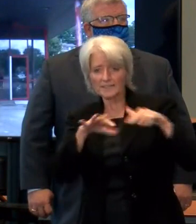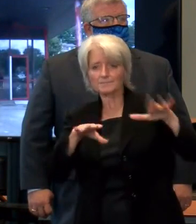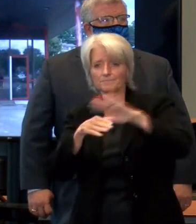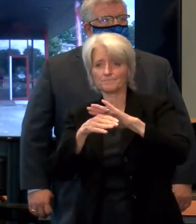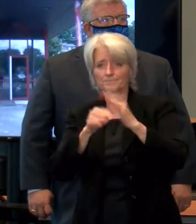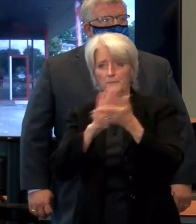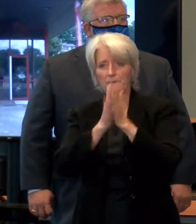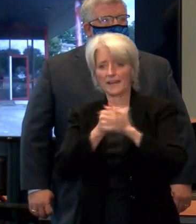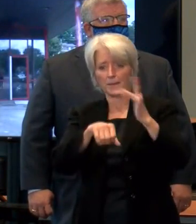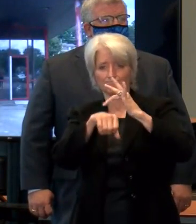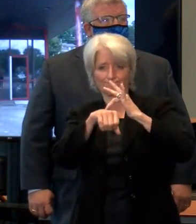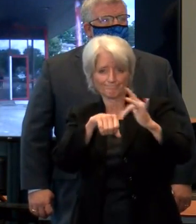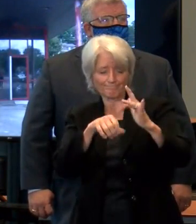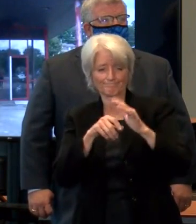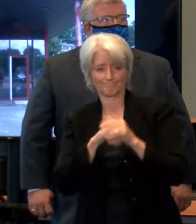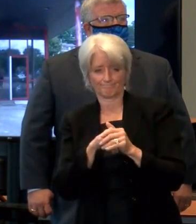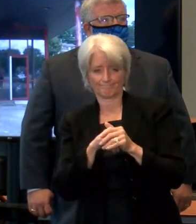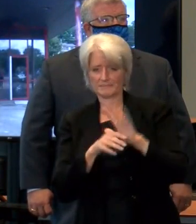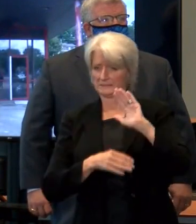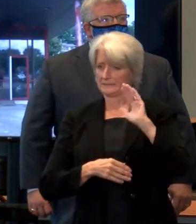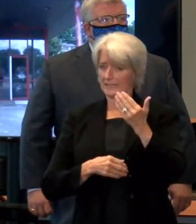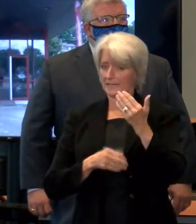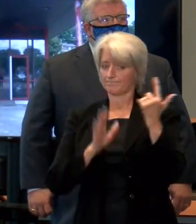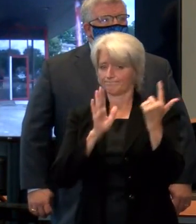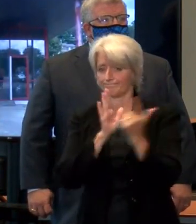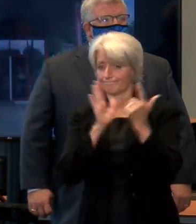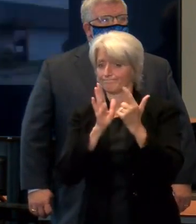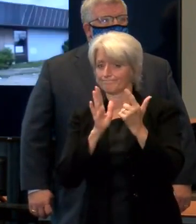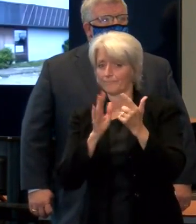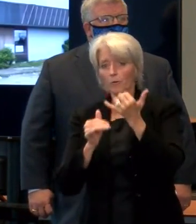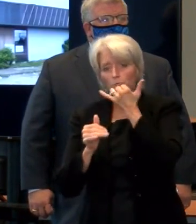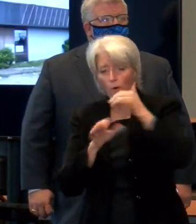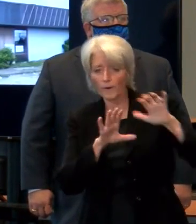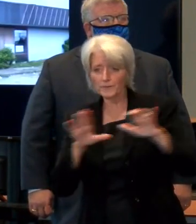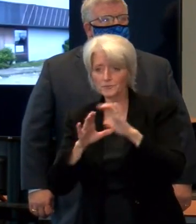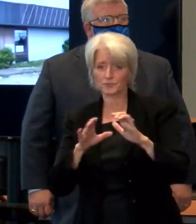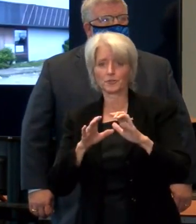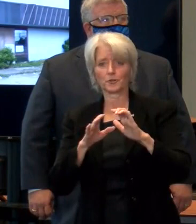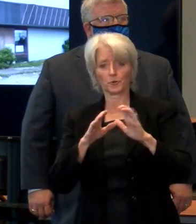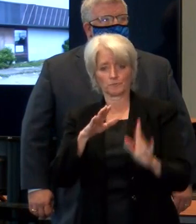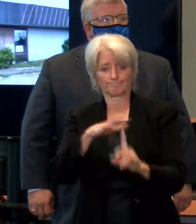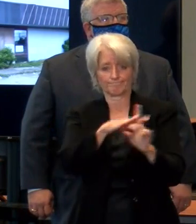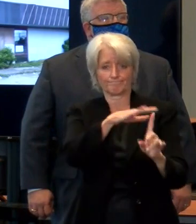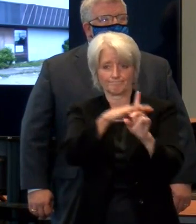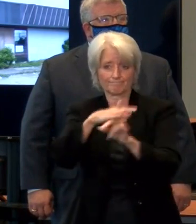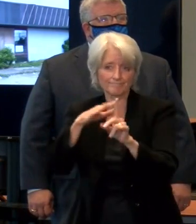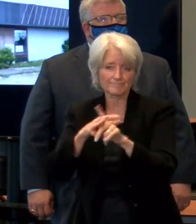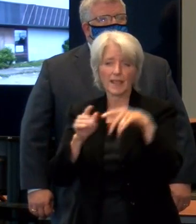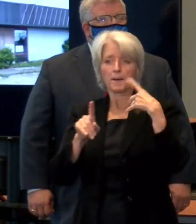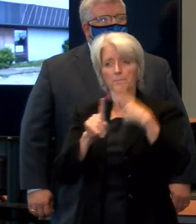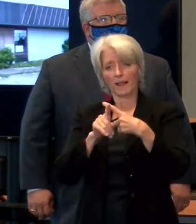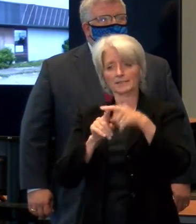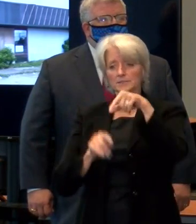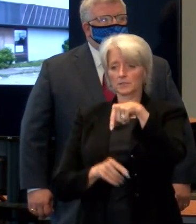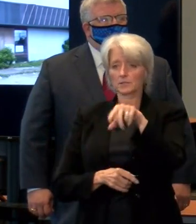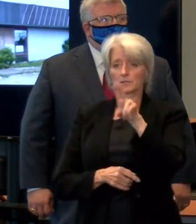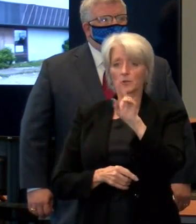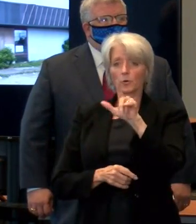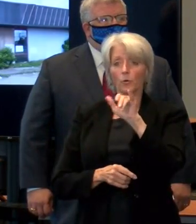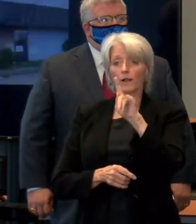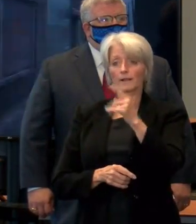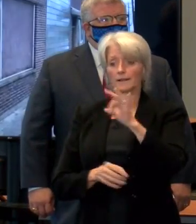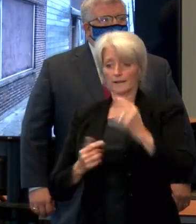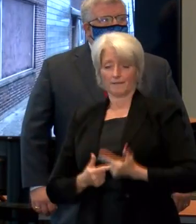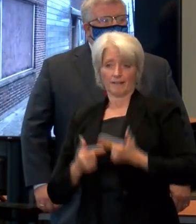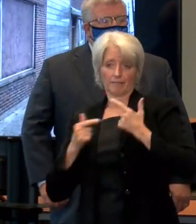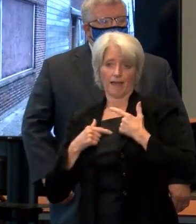sometimes can breed enhanced criminal activity, sometimes can breed low quality of life. And so Director